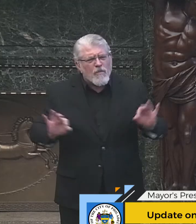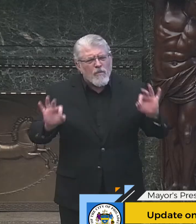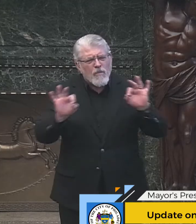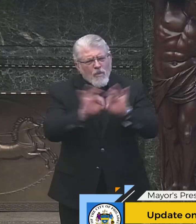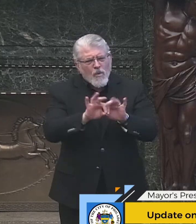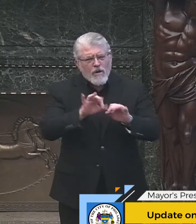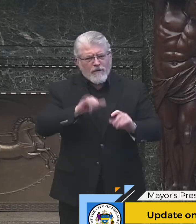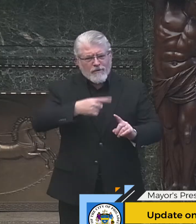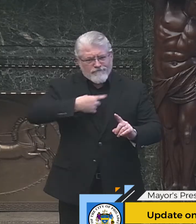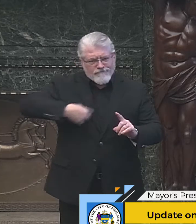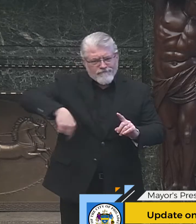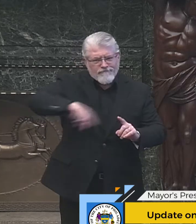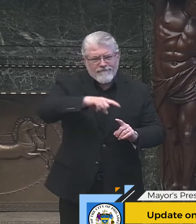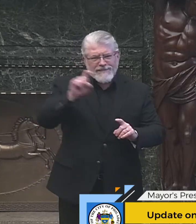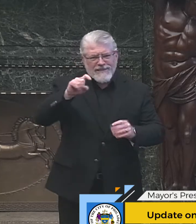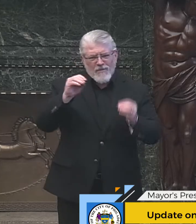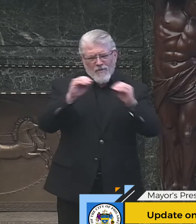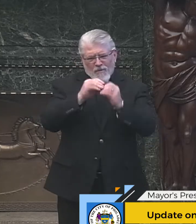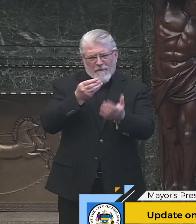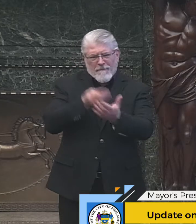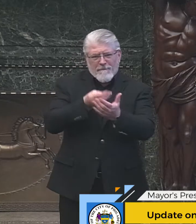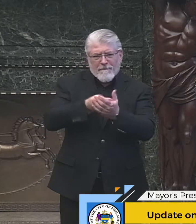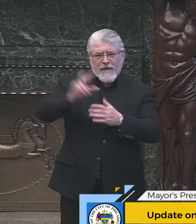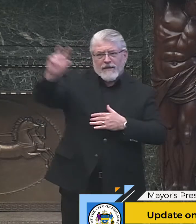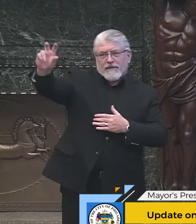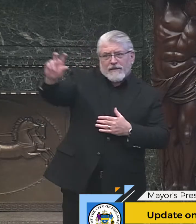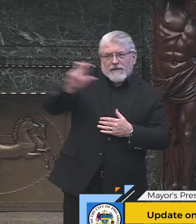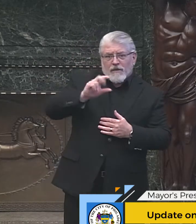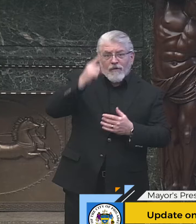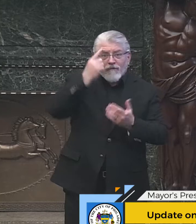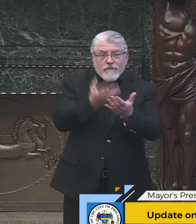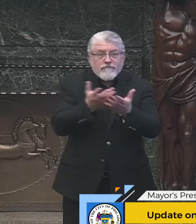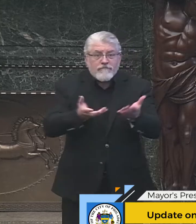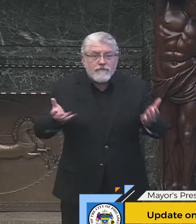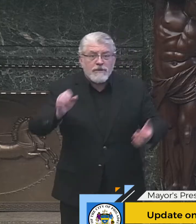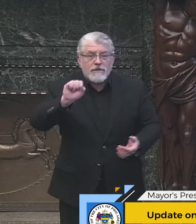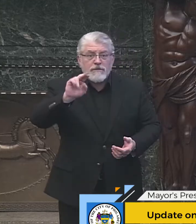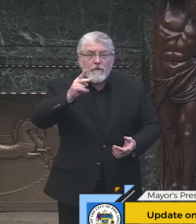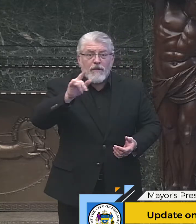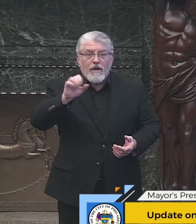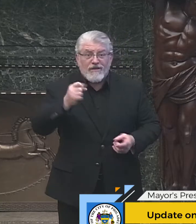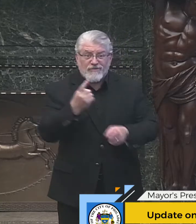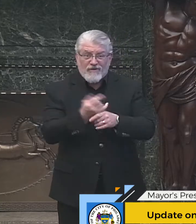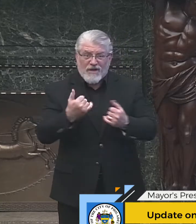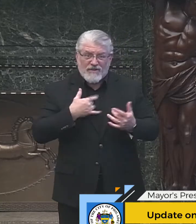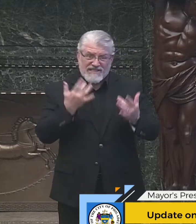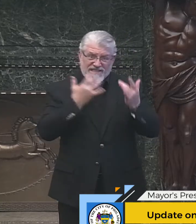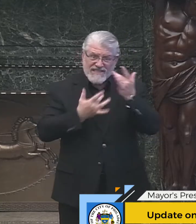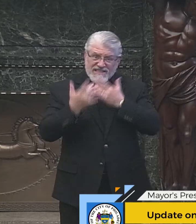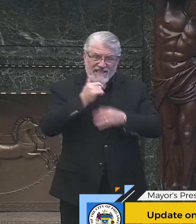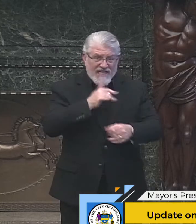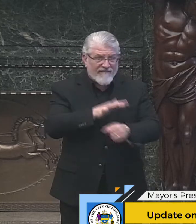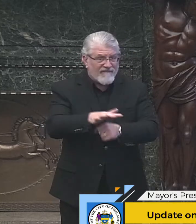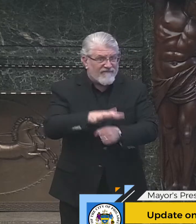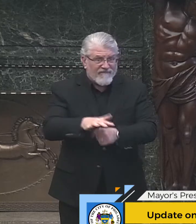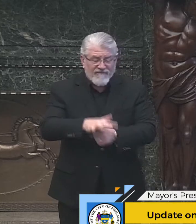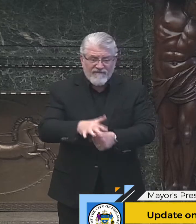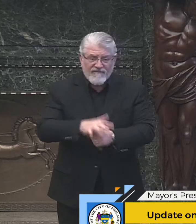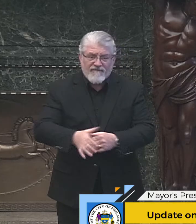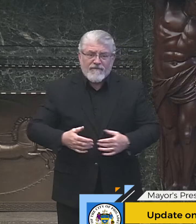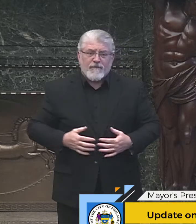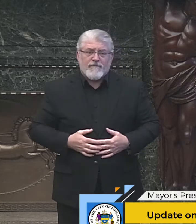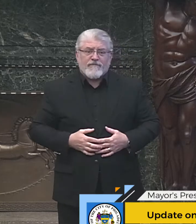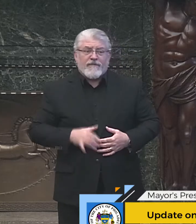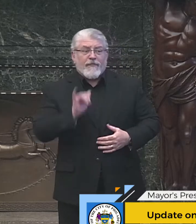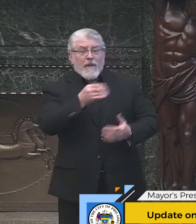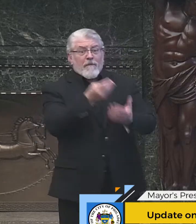urgent. Direct federal aid will allow us to maintain city services and protect families and local businesses from the economic